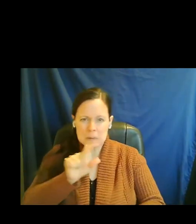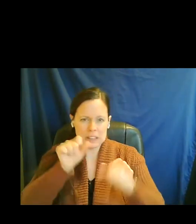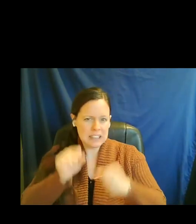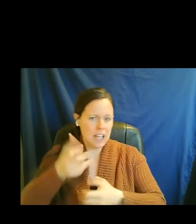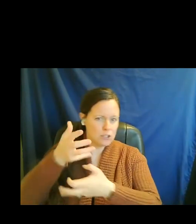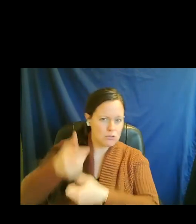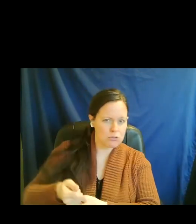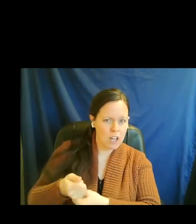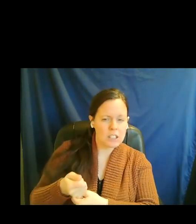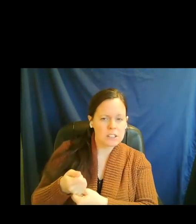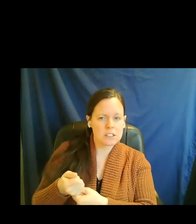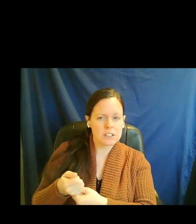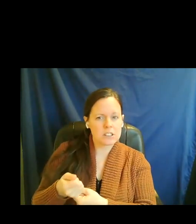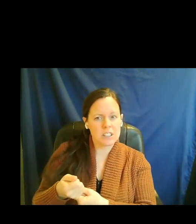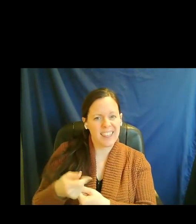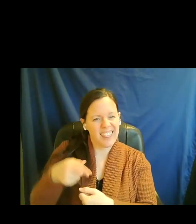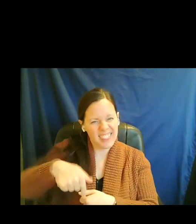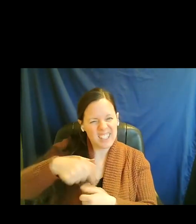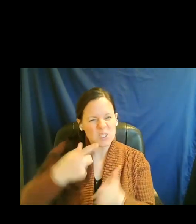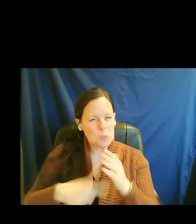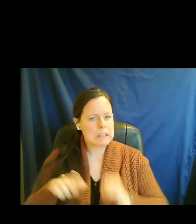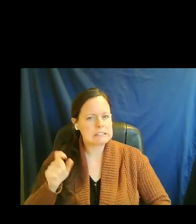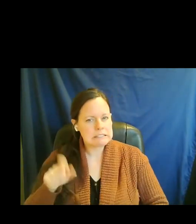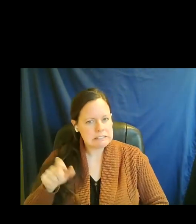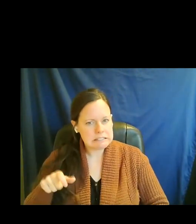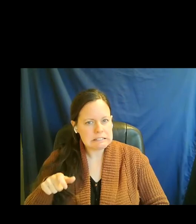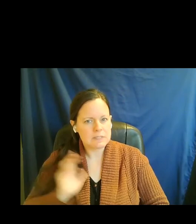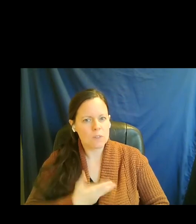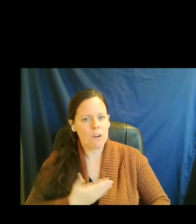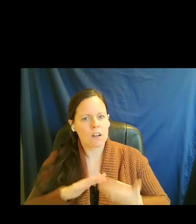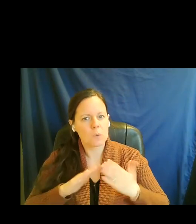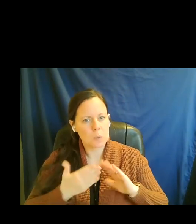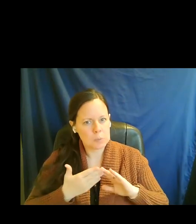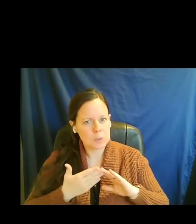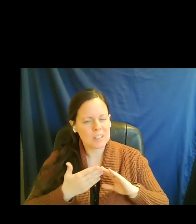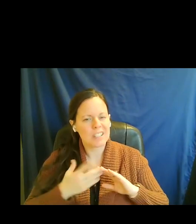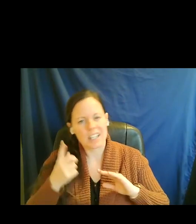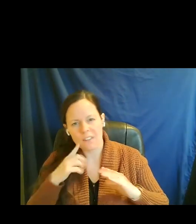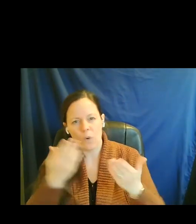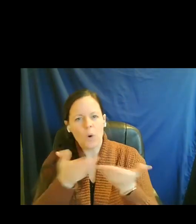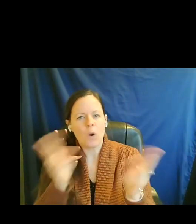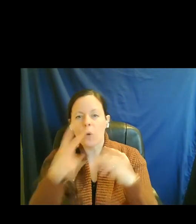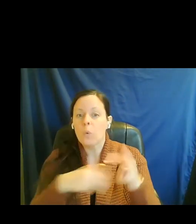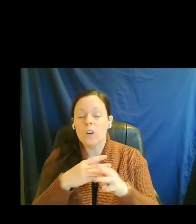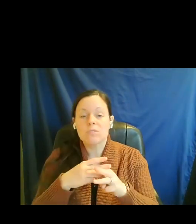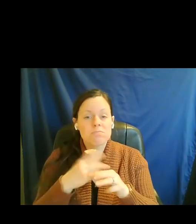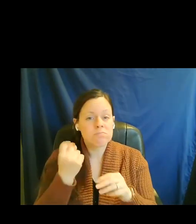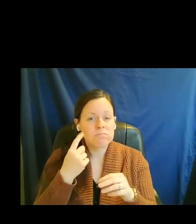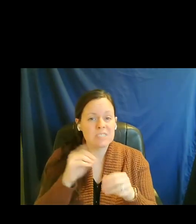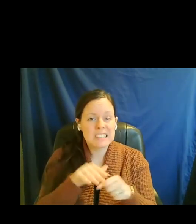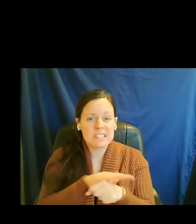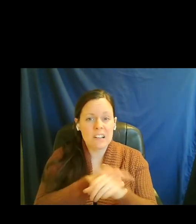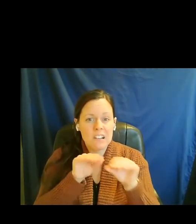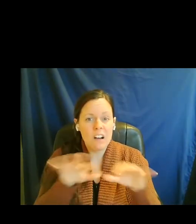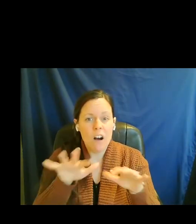is what is needed in order for our community and the world, it's a worldwide pandemic, to move back